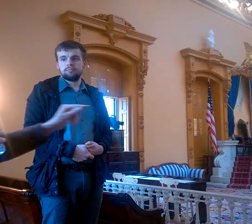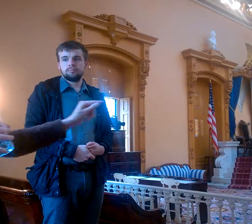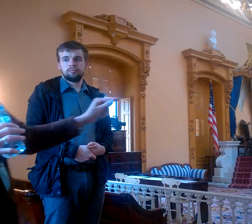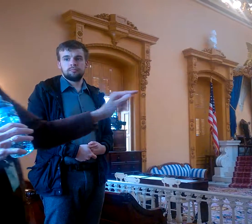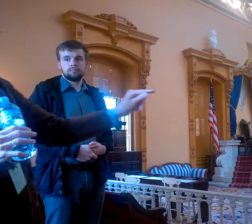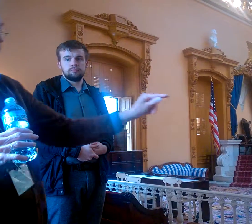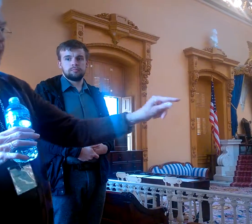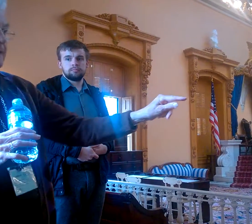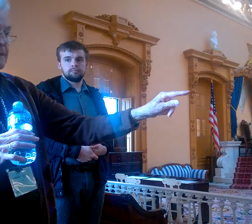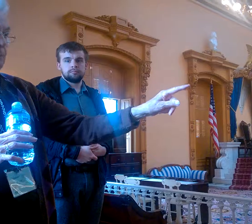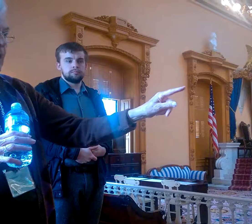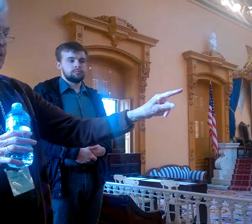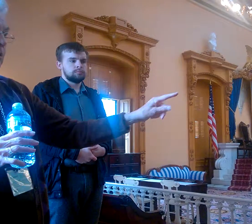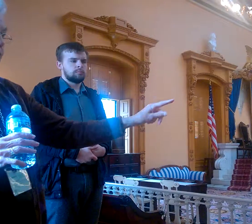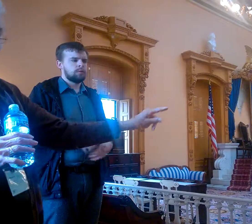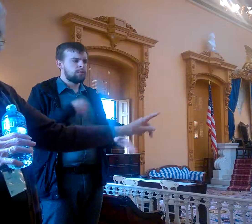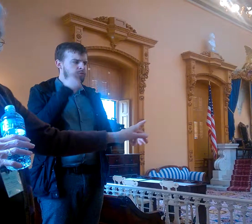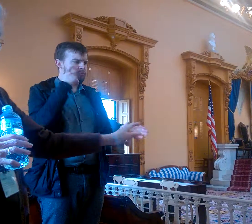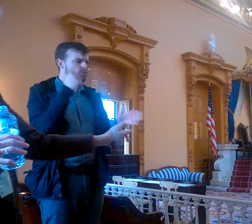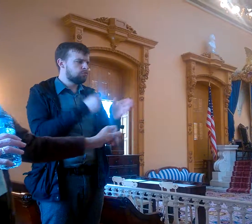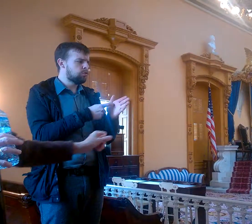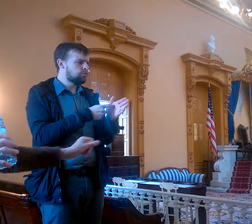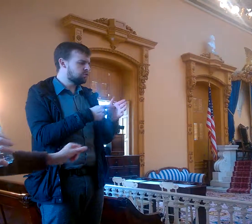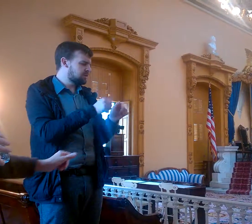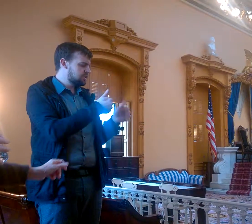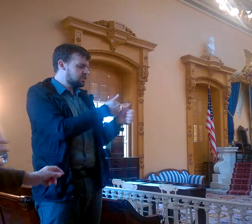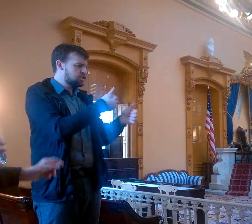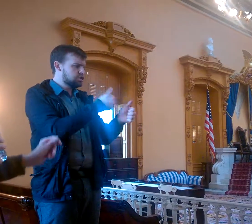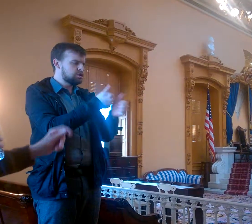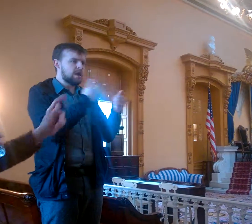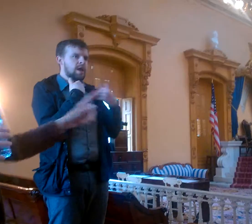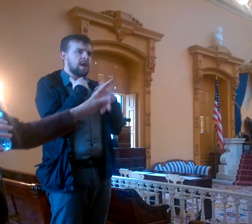As you notice, everybody has a microphone.